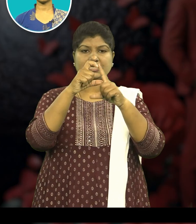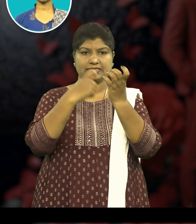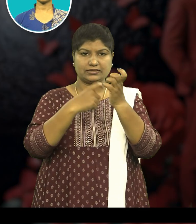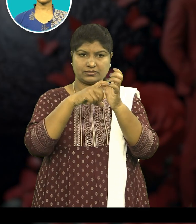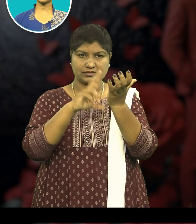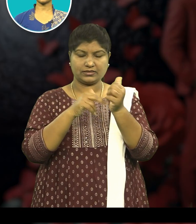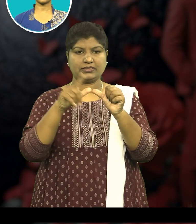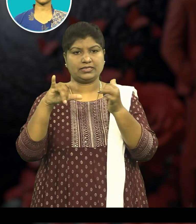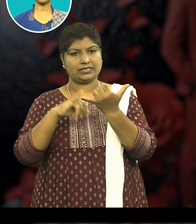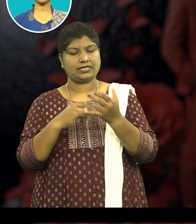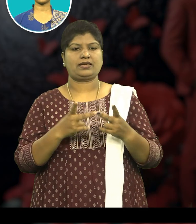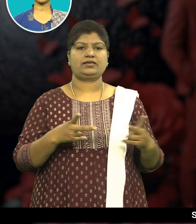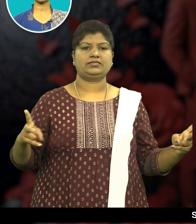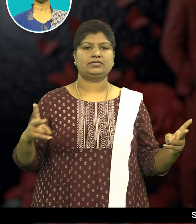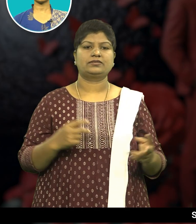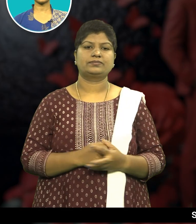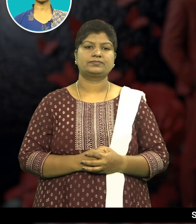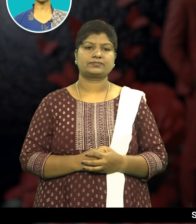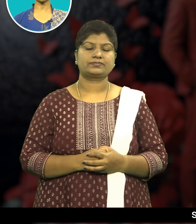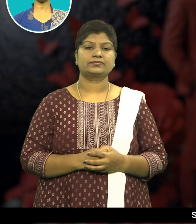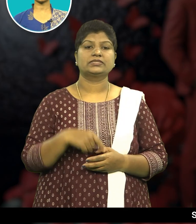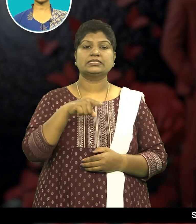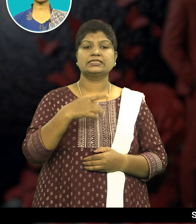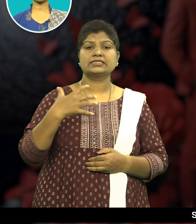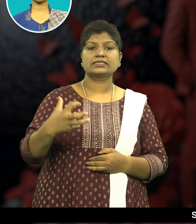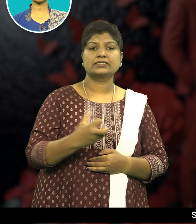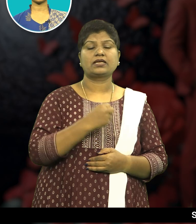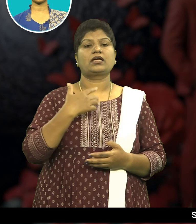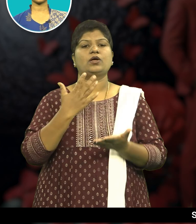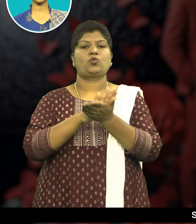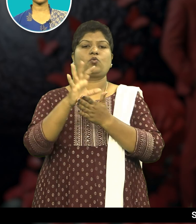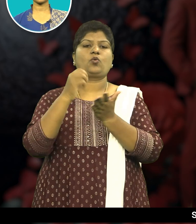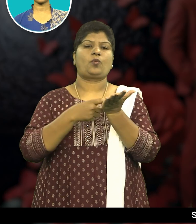adrenals, etc. secrete hormones.